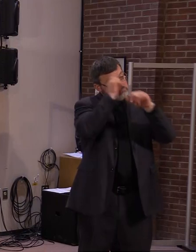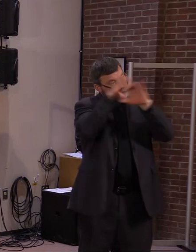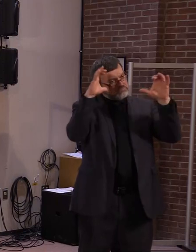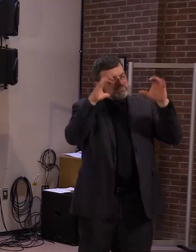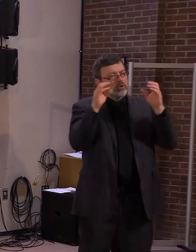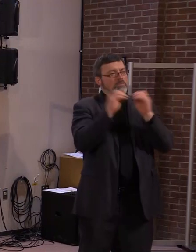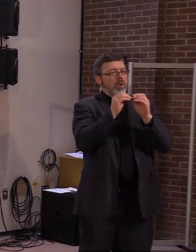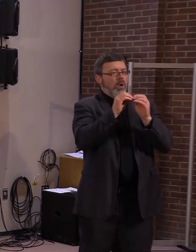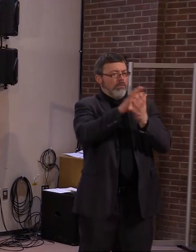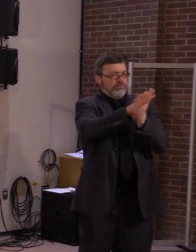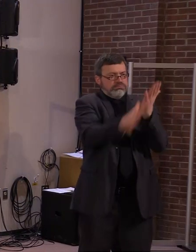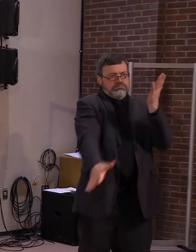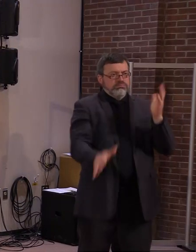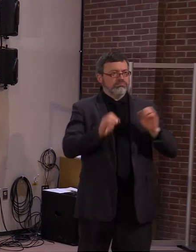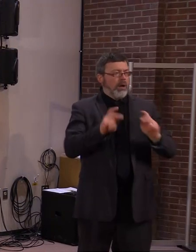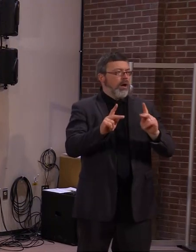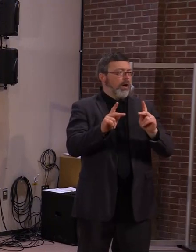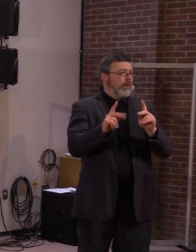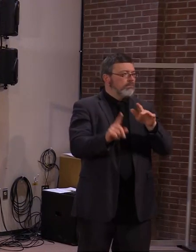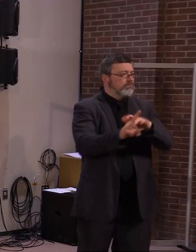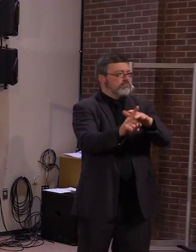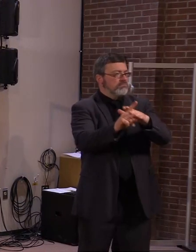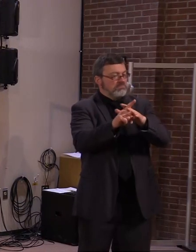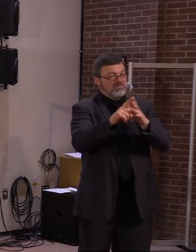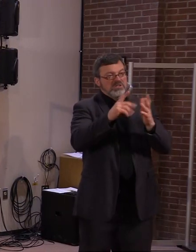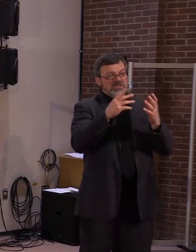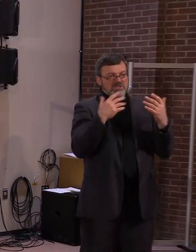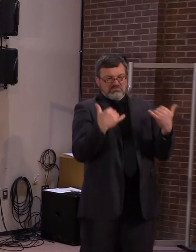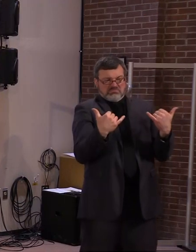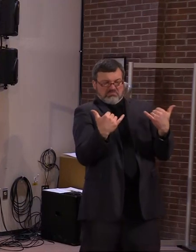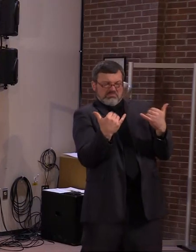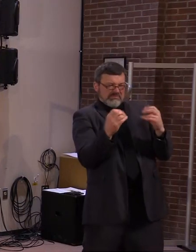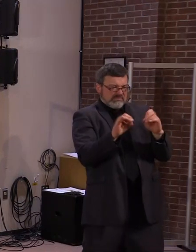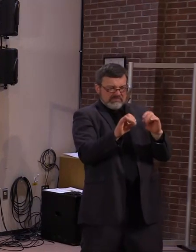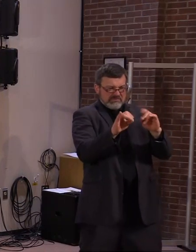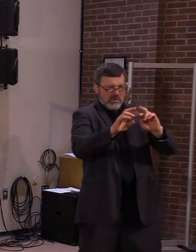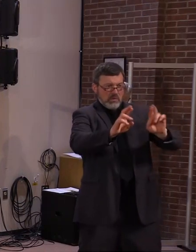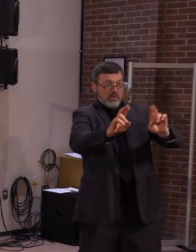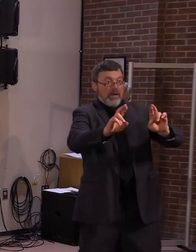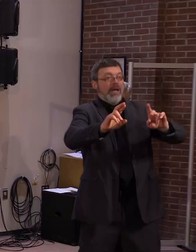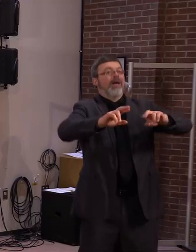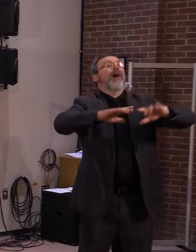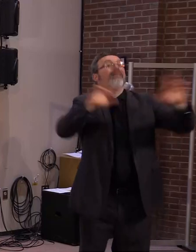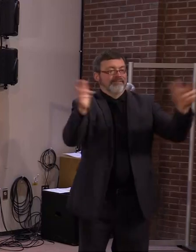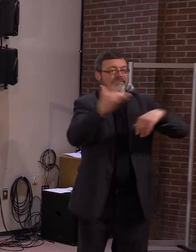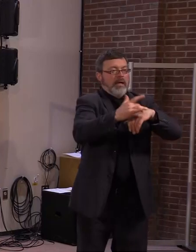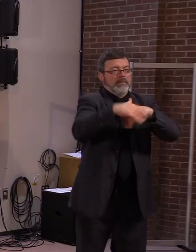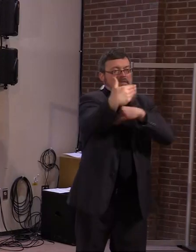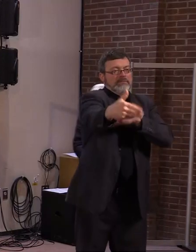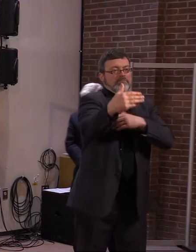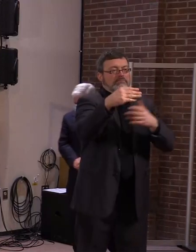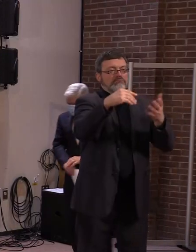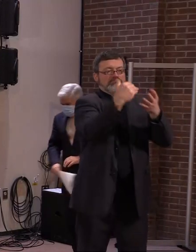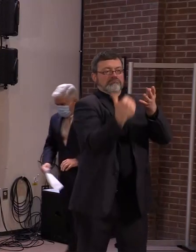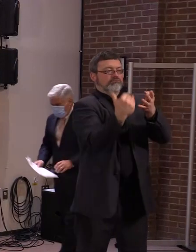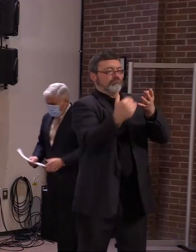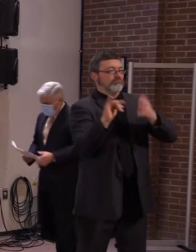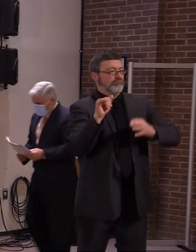regard in more mid-January. That concludes my report. I'll now turn it over to Secretary Smith.